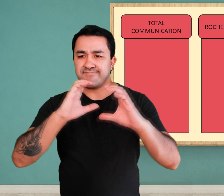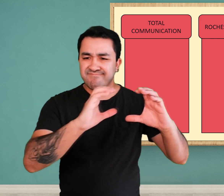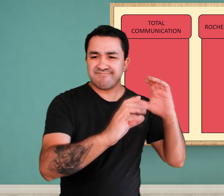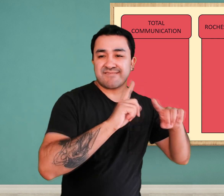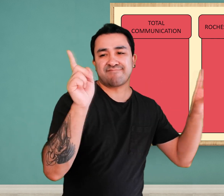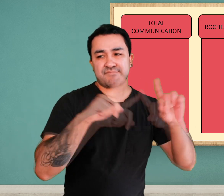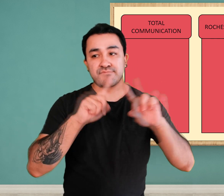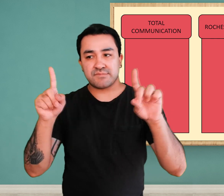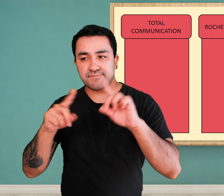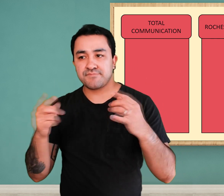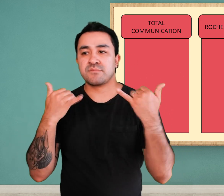language.